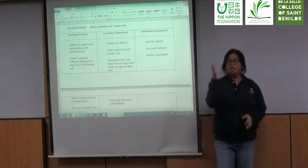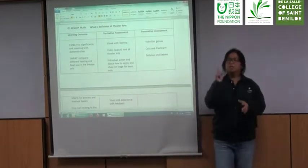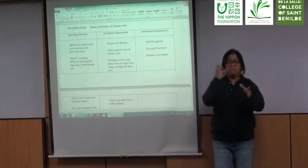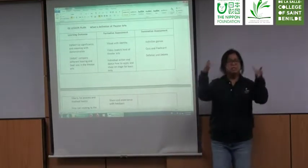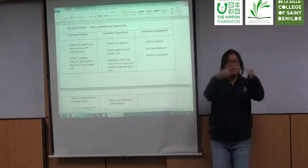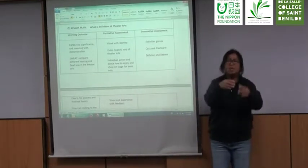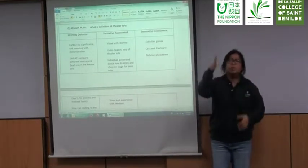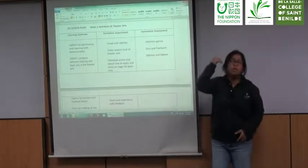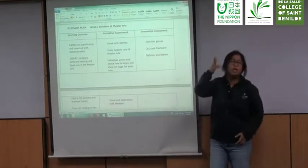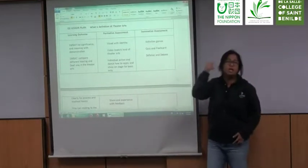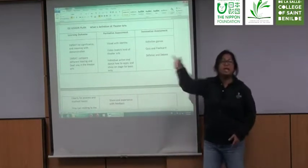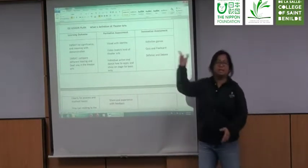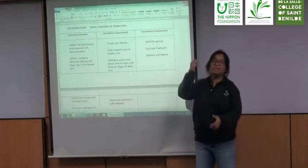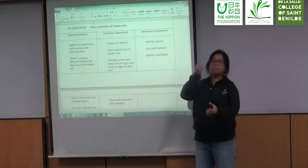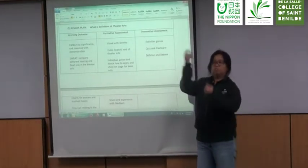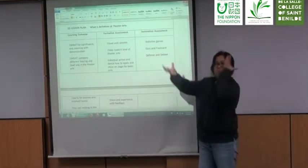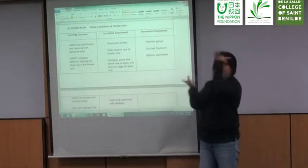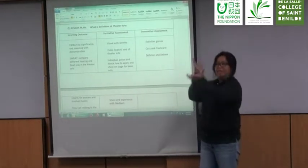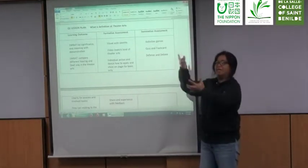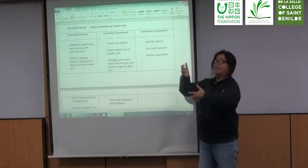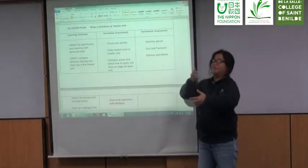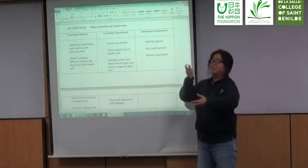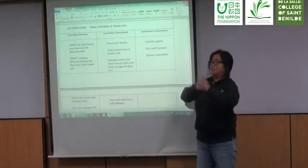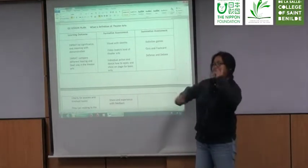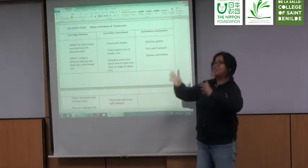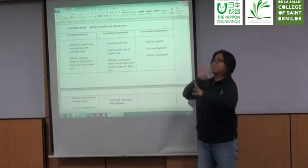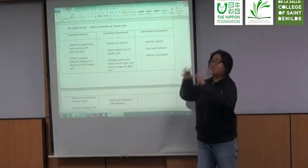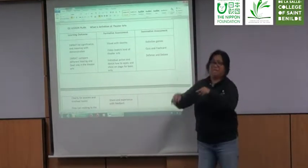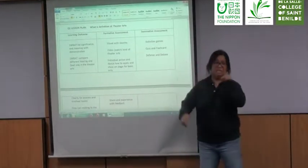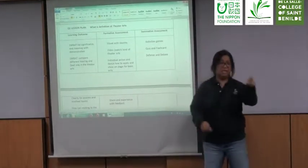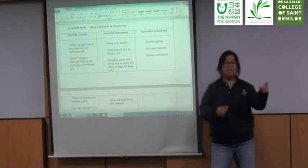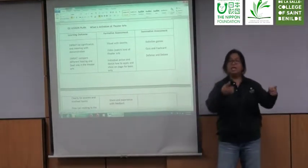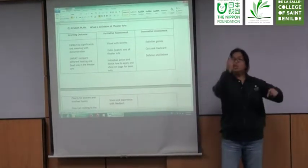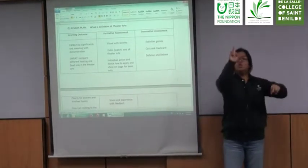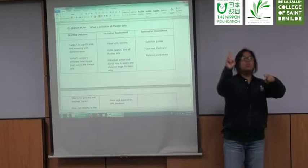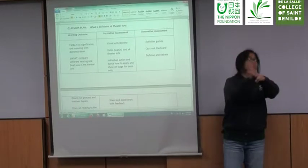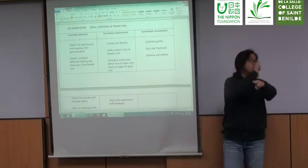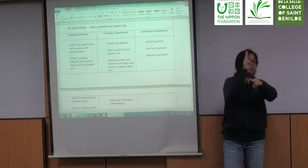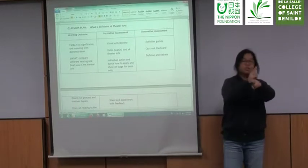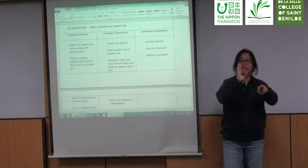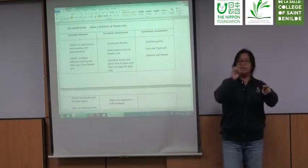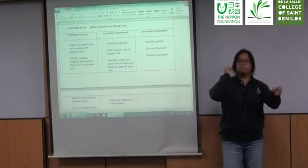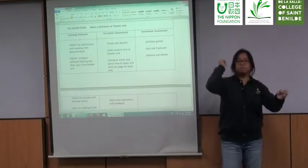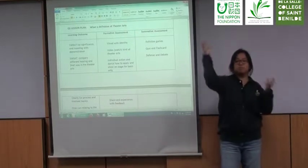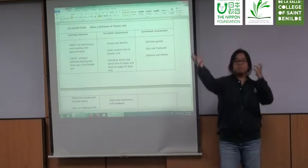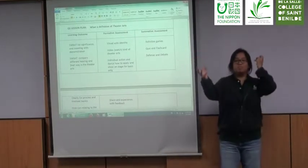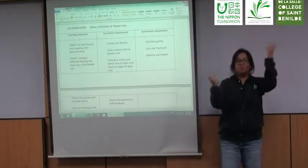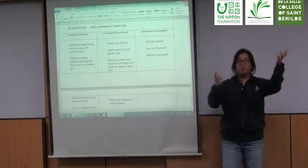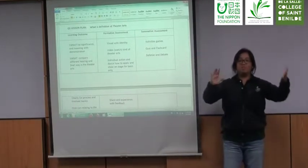There are also different ways to approach theater that